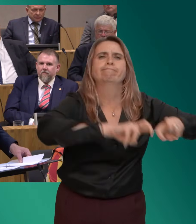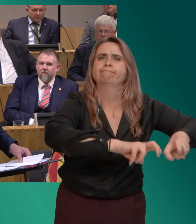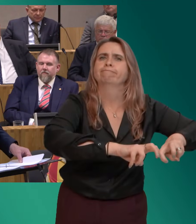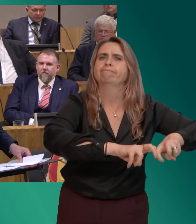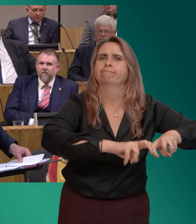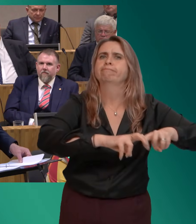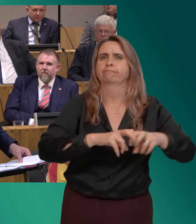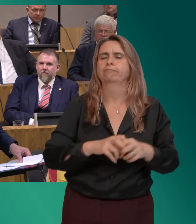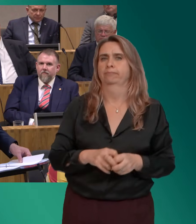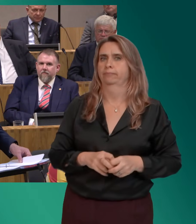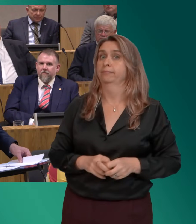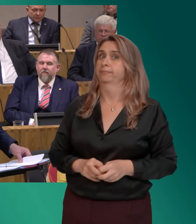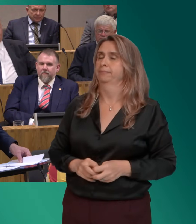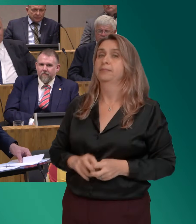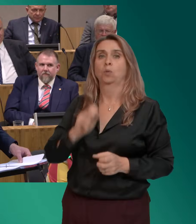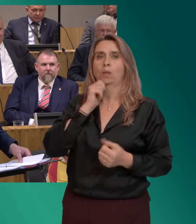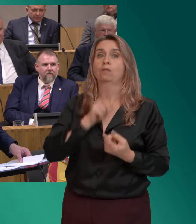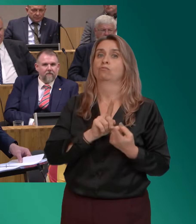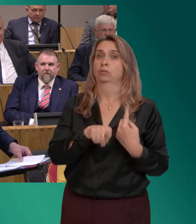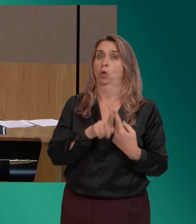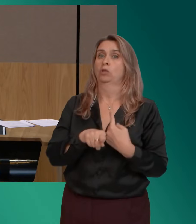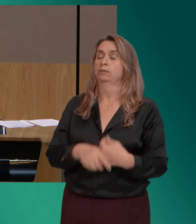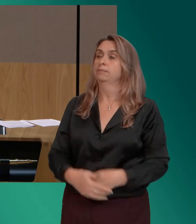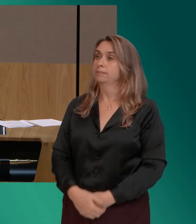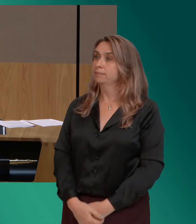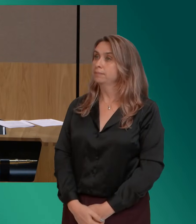and associated responses.